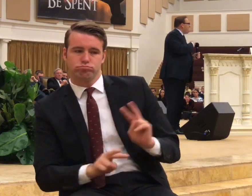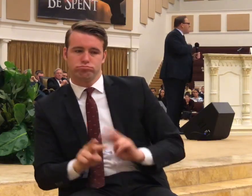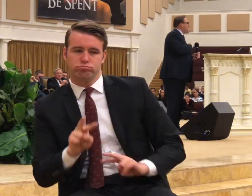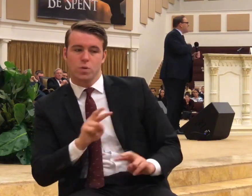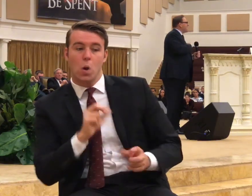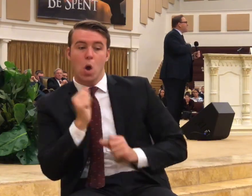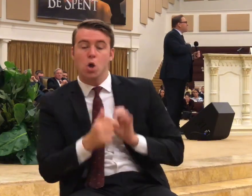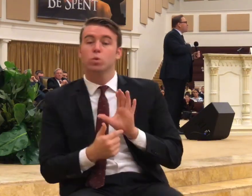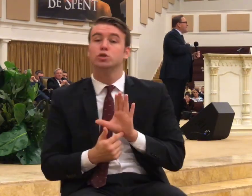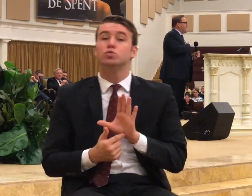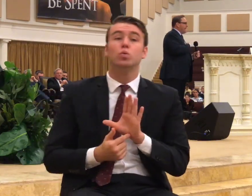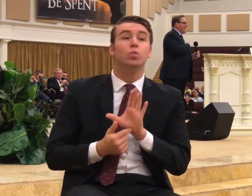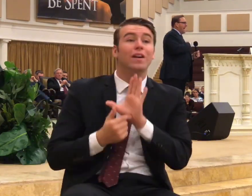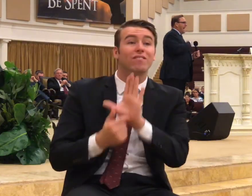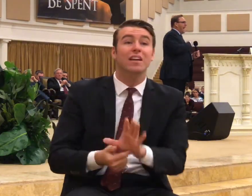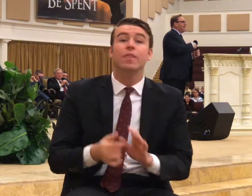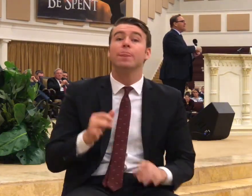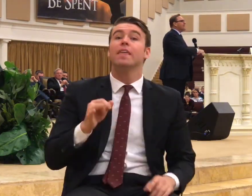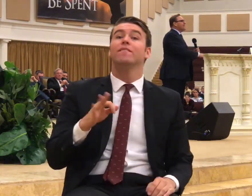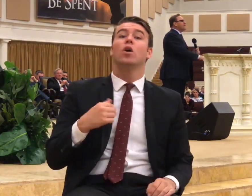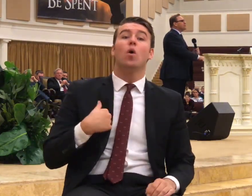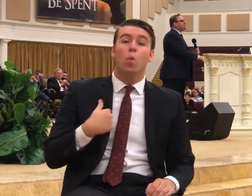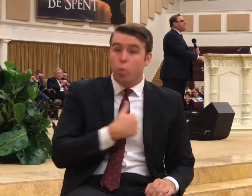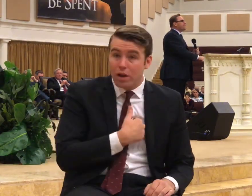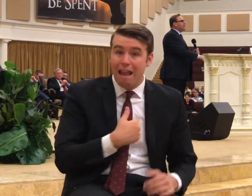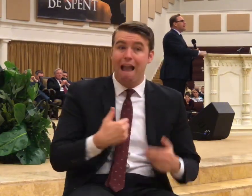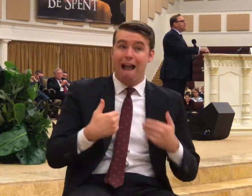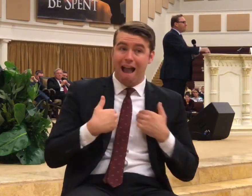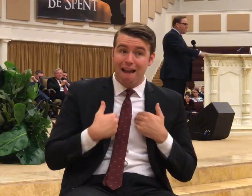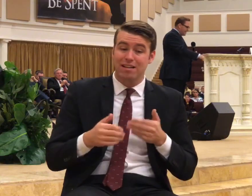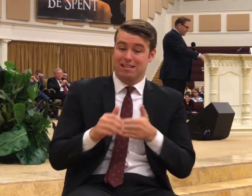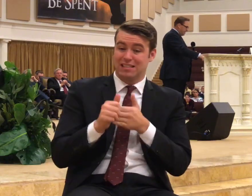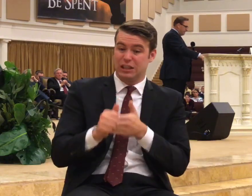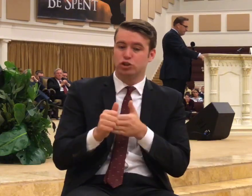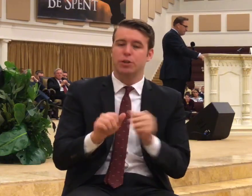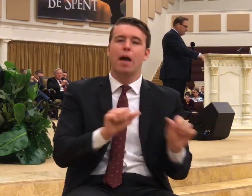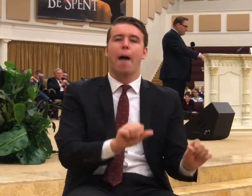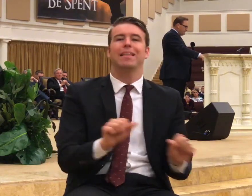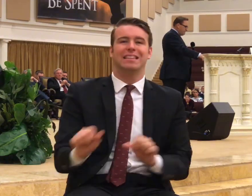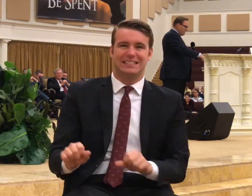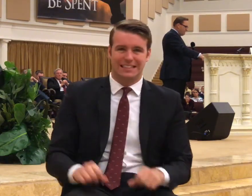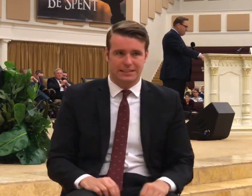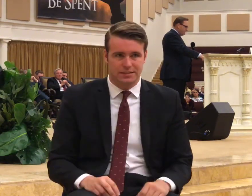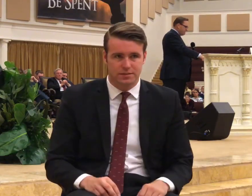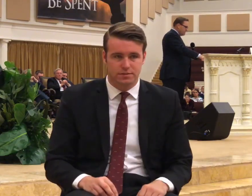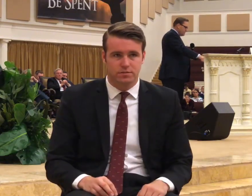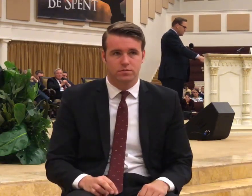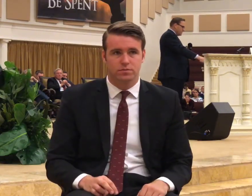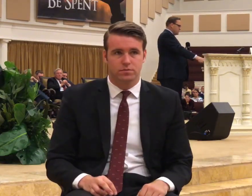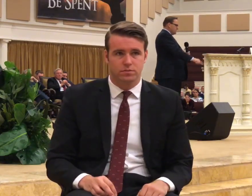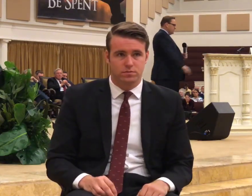will reveal if we have leadership capacity.